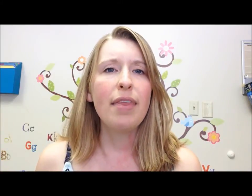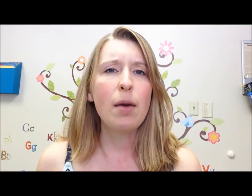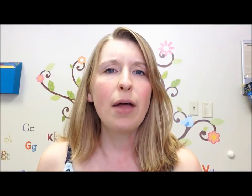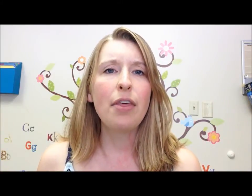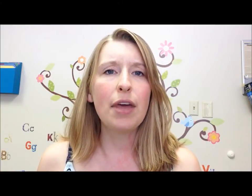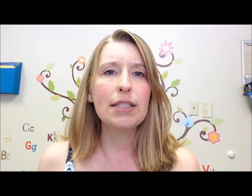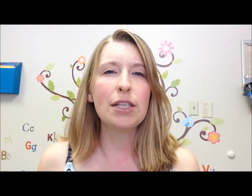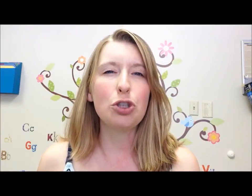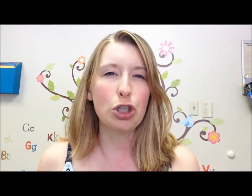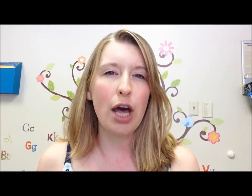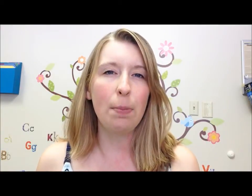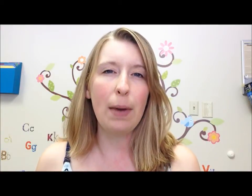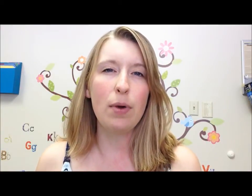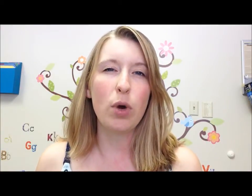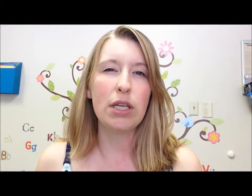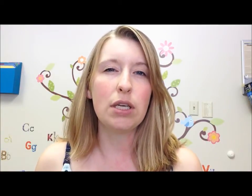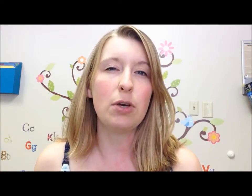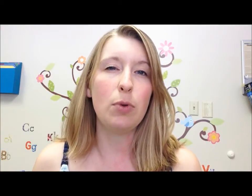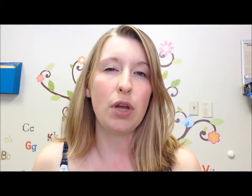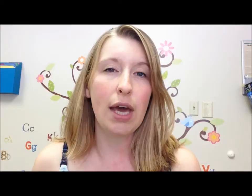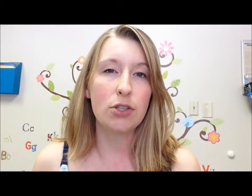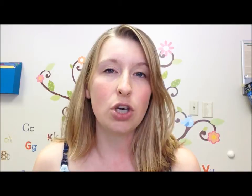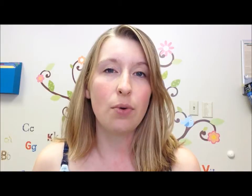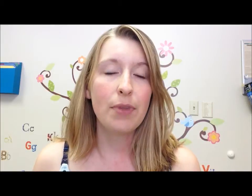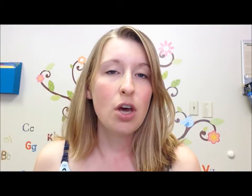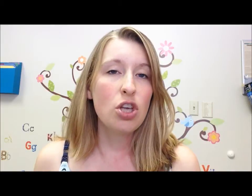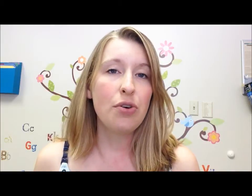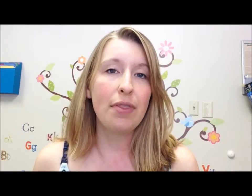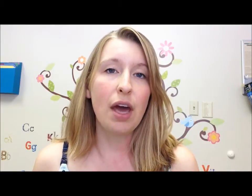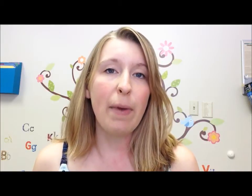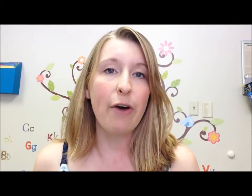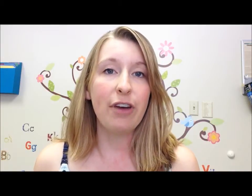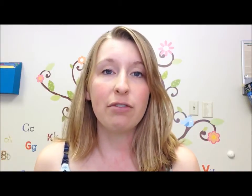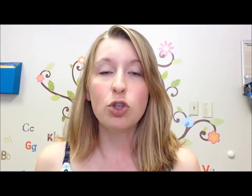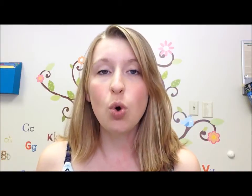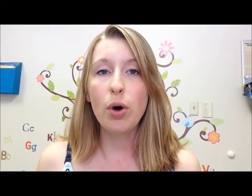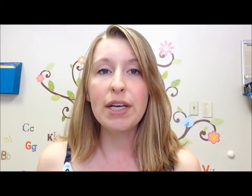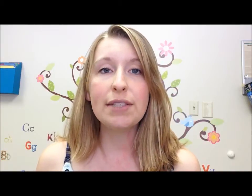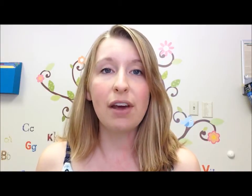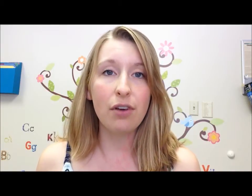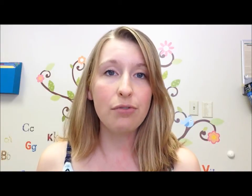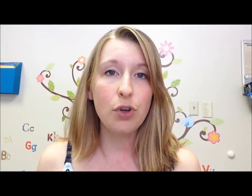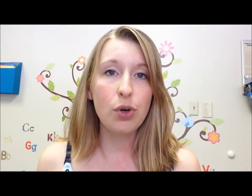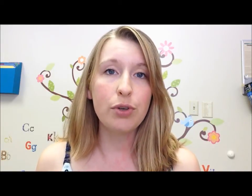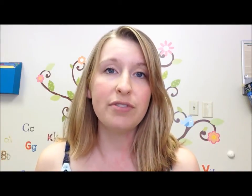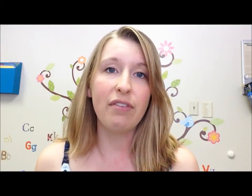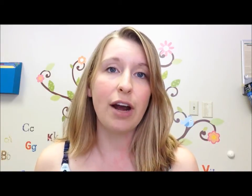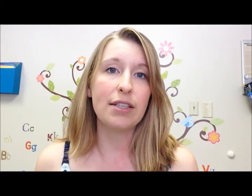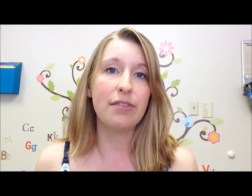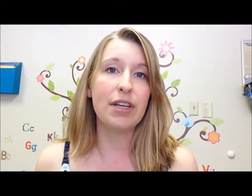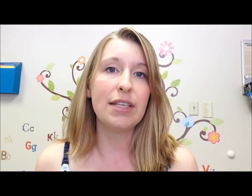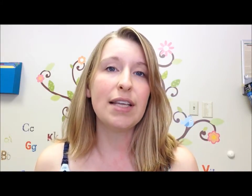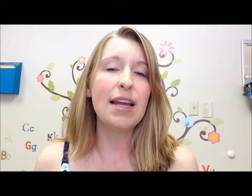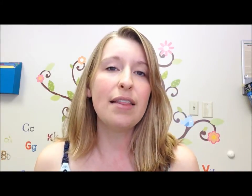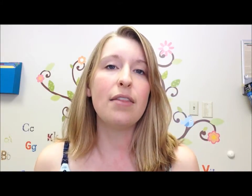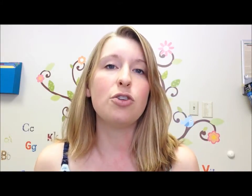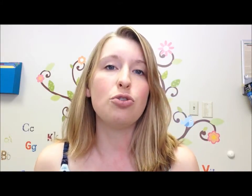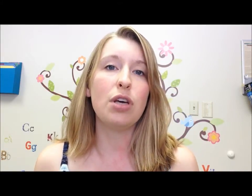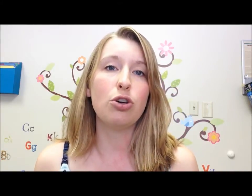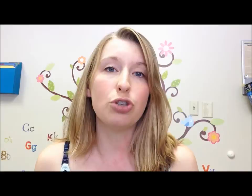about the things that your child may be wanting to communicate to you. You can think about favorite toys, favorite foods, favorite activities, anything that you think your child